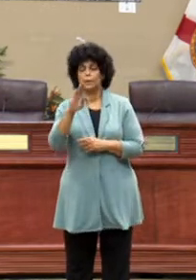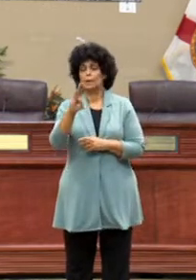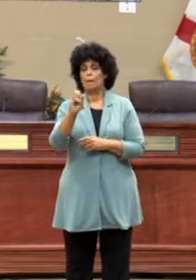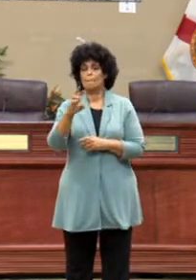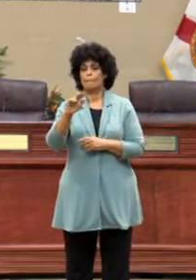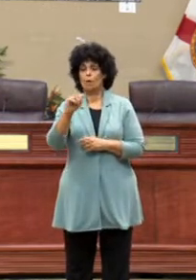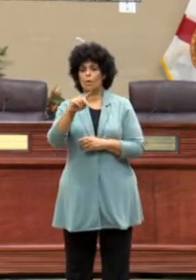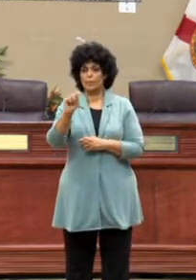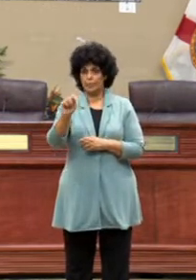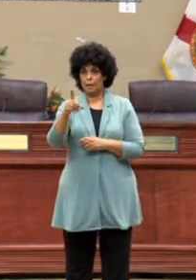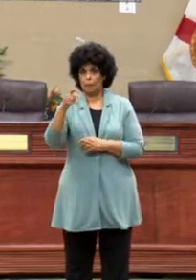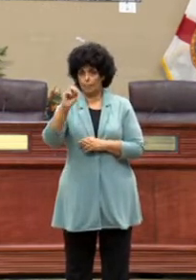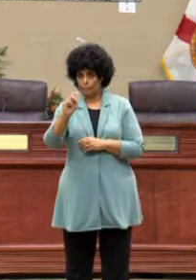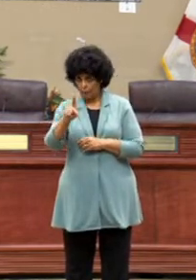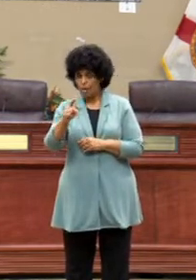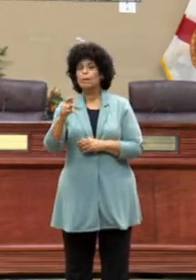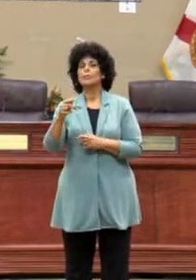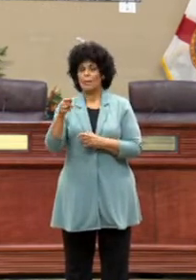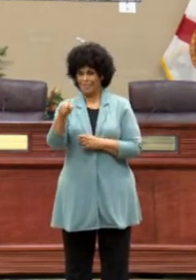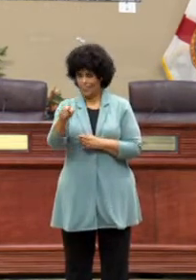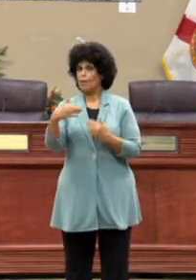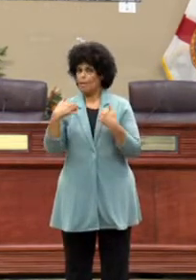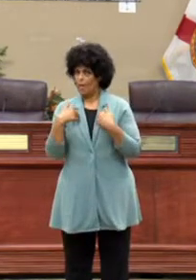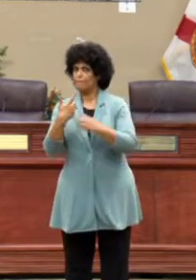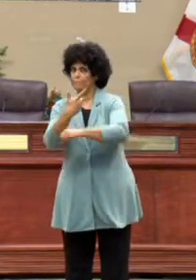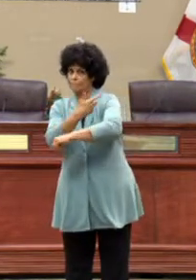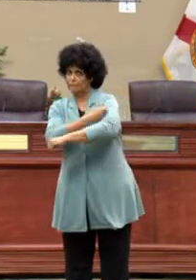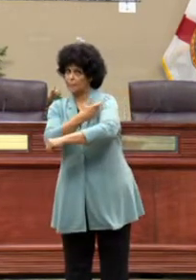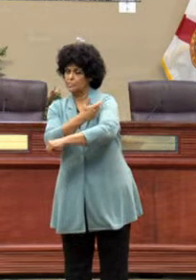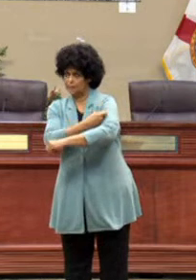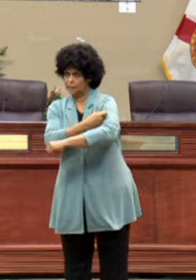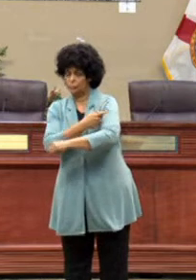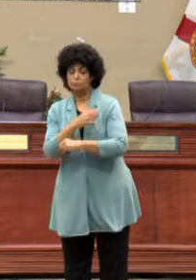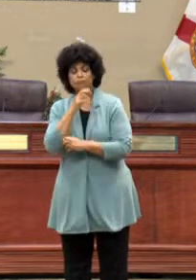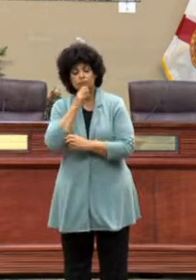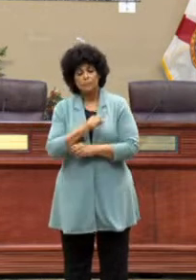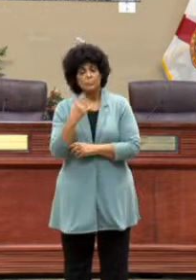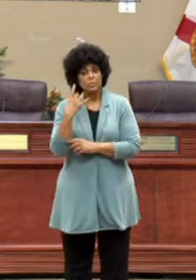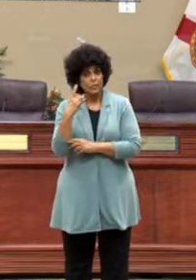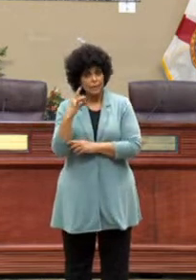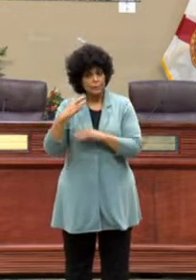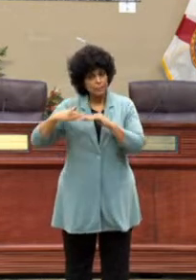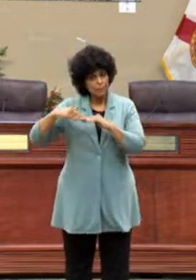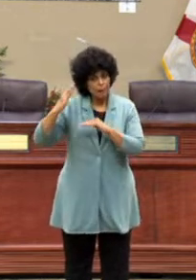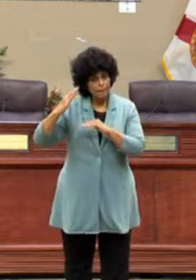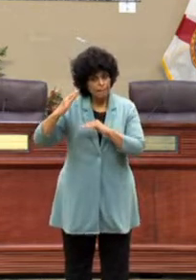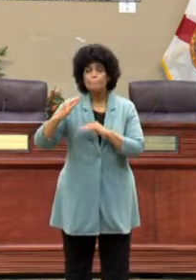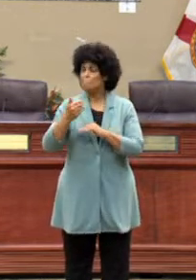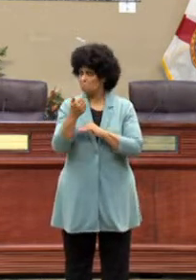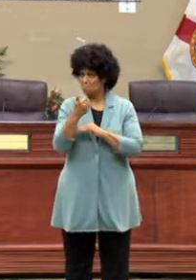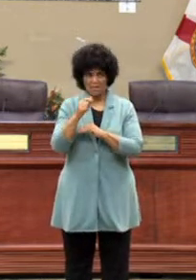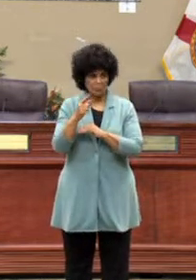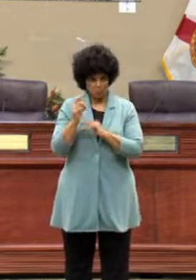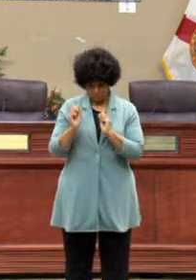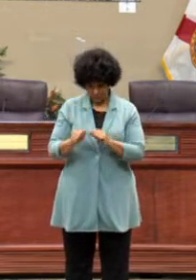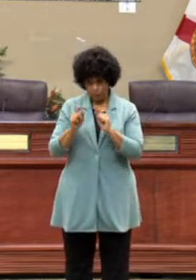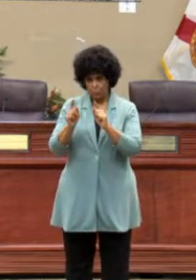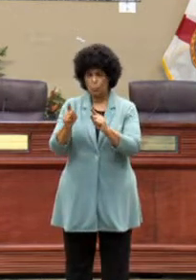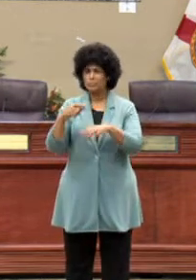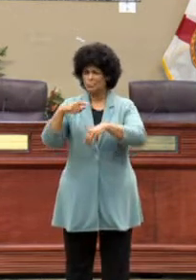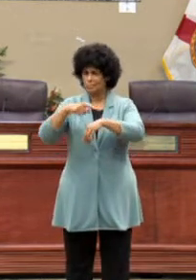for vaccinations. Anyone 18 or older can get the vaccine between the hours of